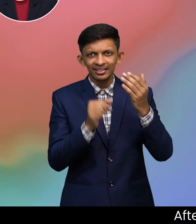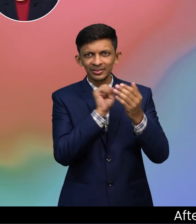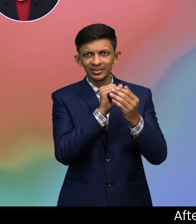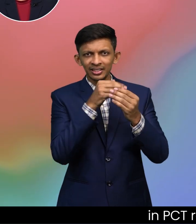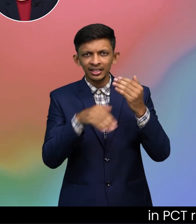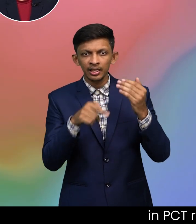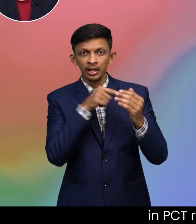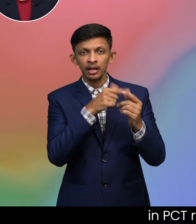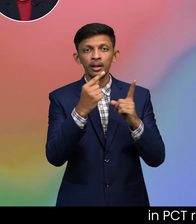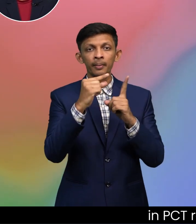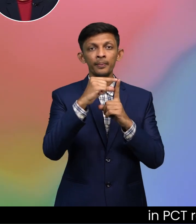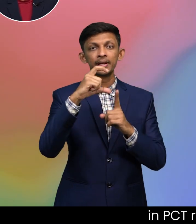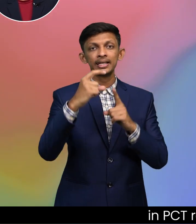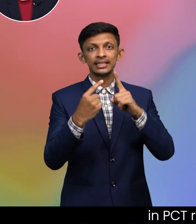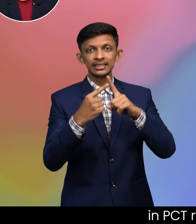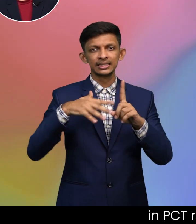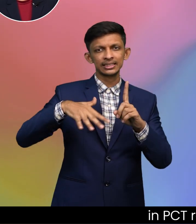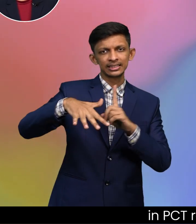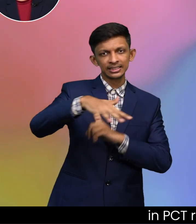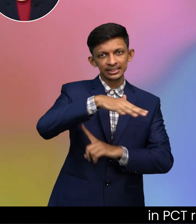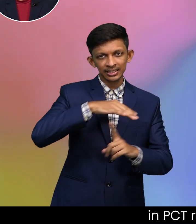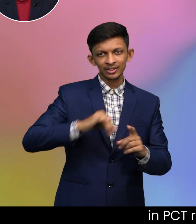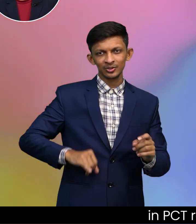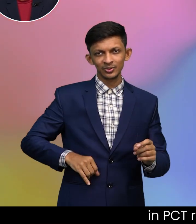proximal convoluted tubule.